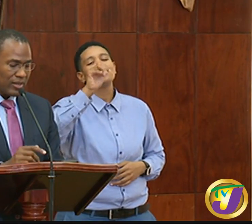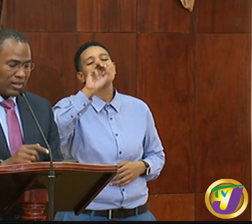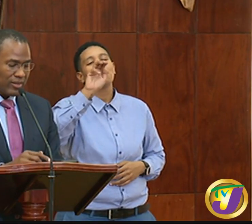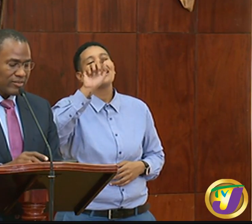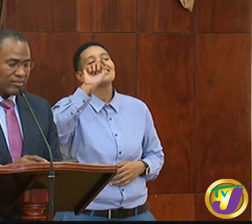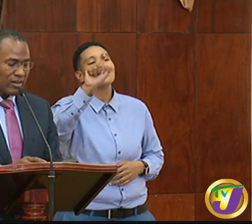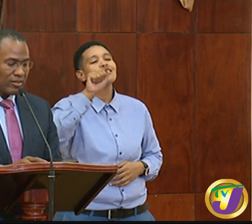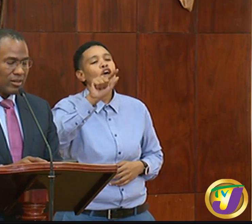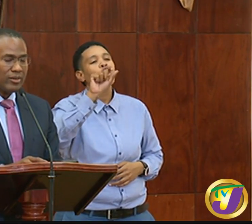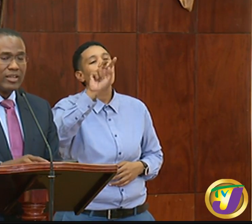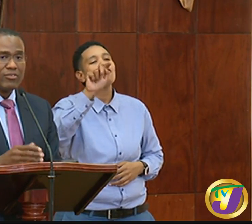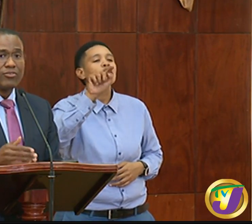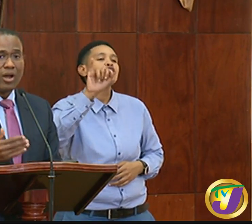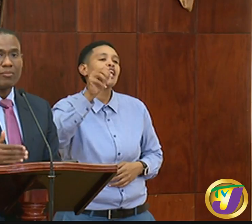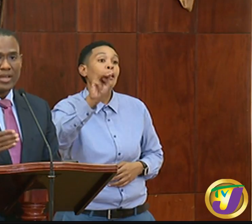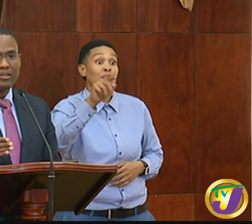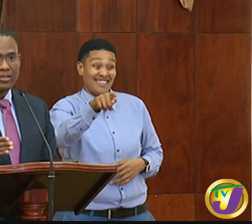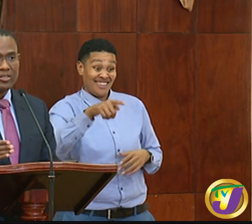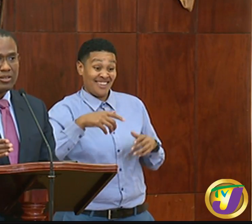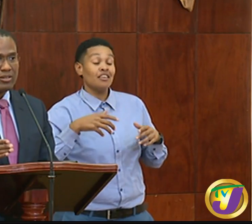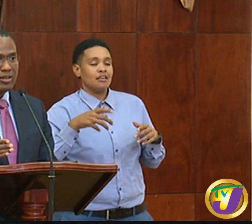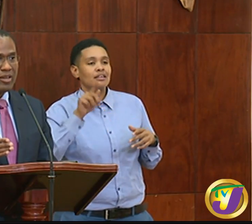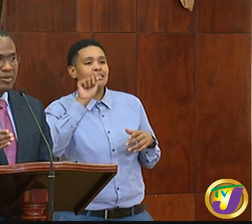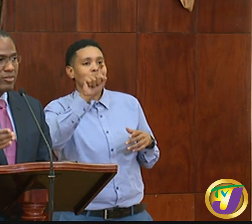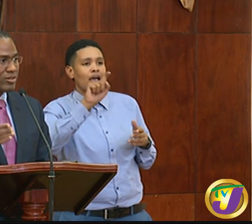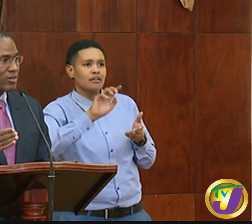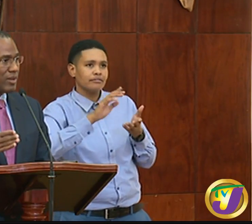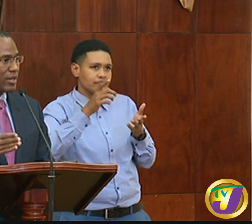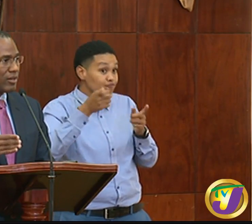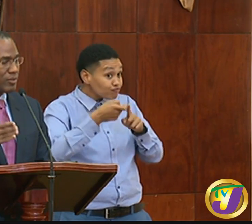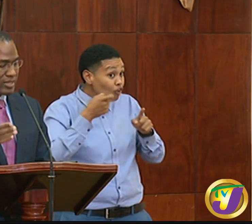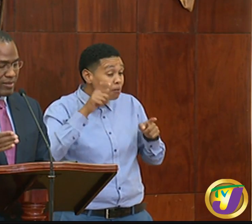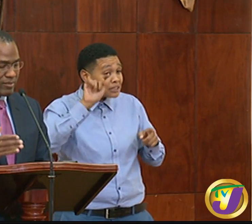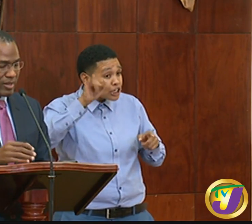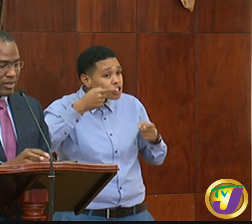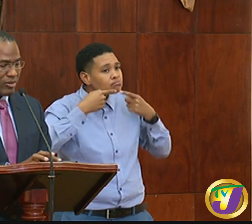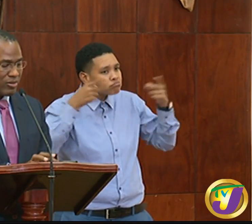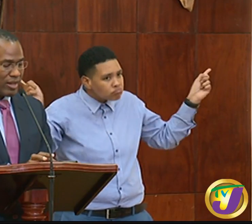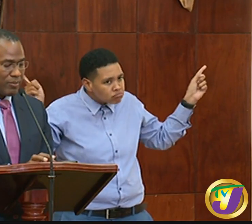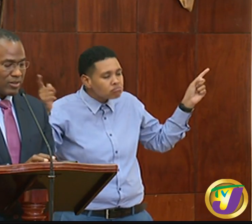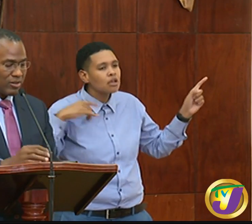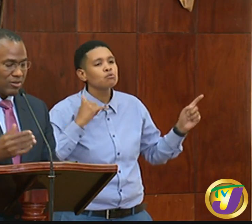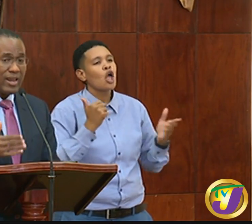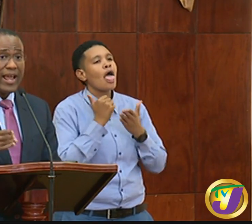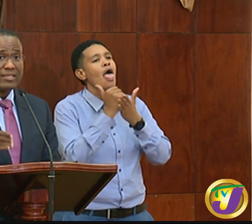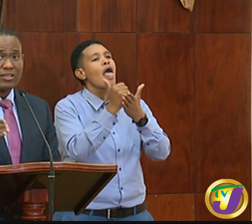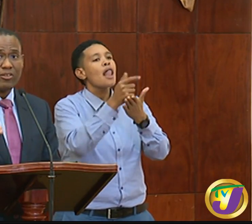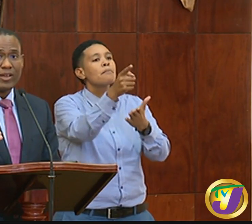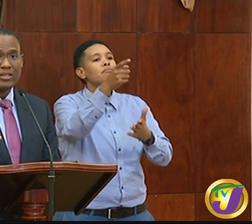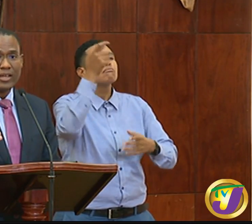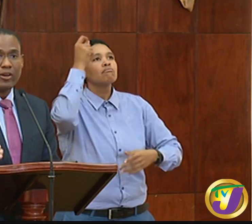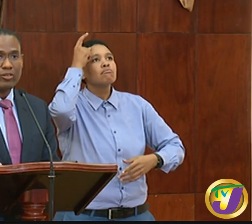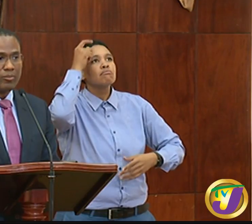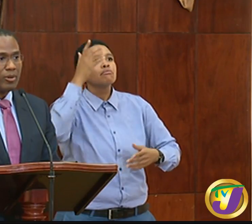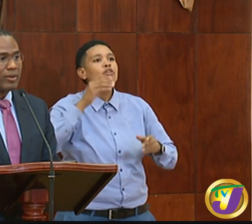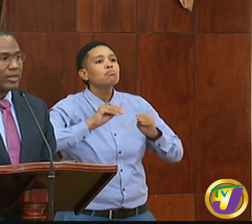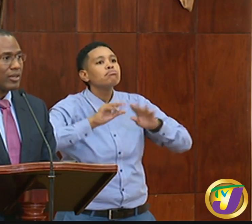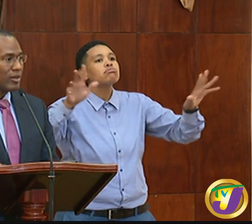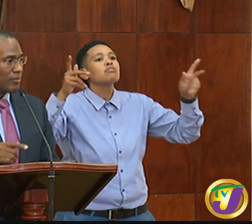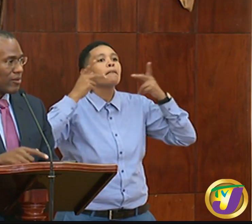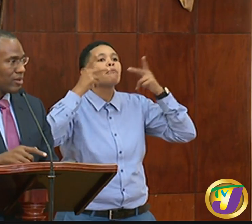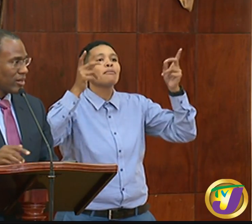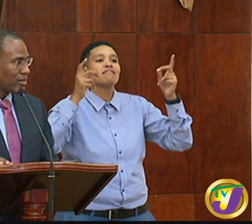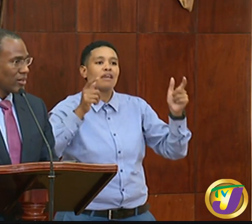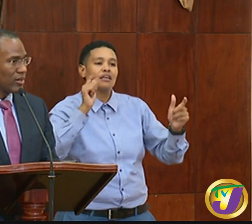www.jamaicatax.gov.jm. This is a release from Taxation Administration Jamaica, which I'm just helping to accelerate to get out to the